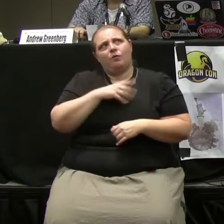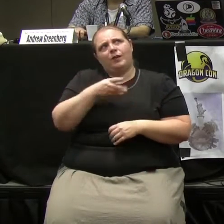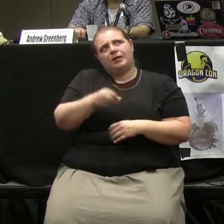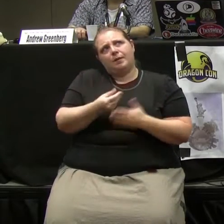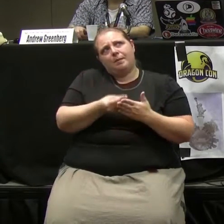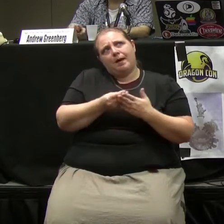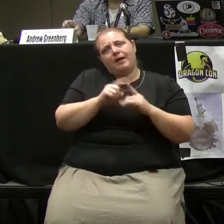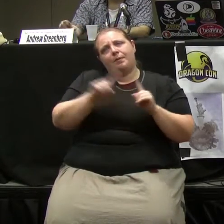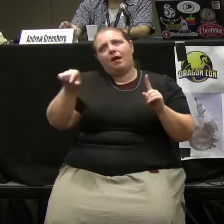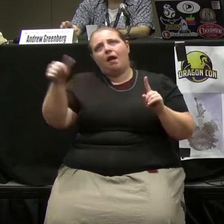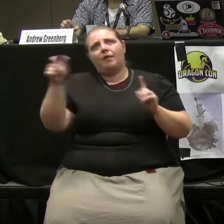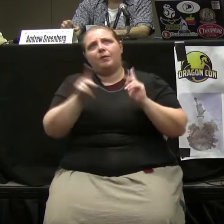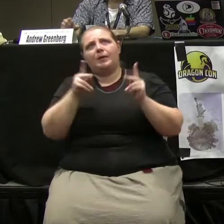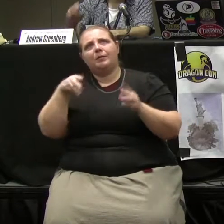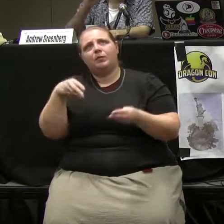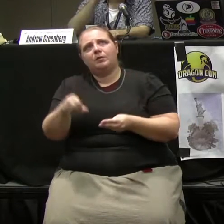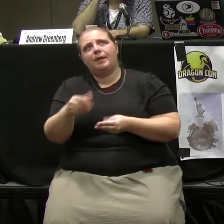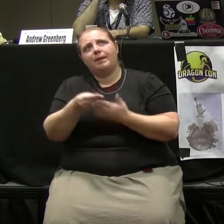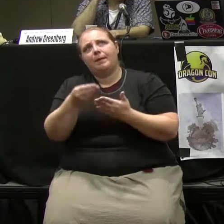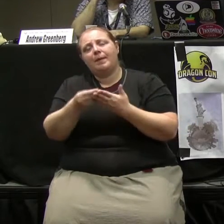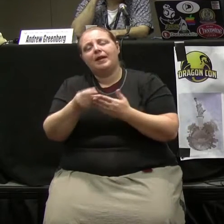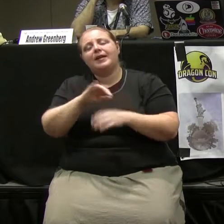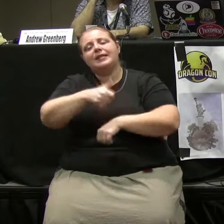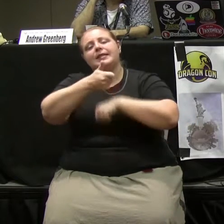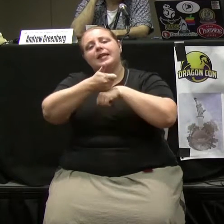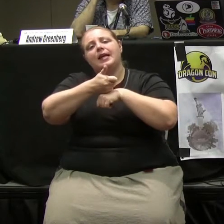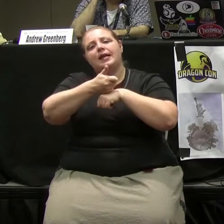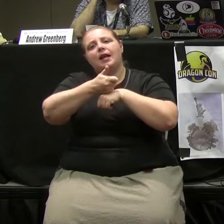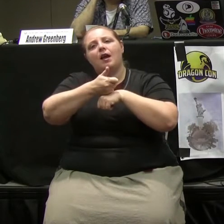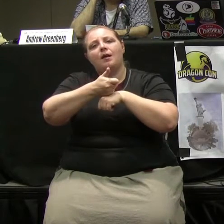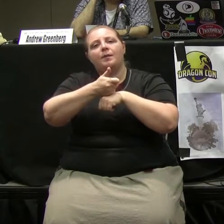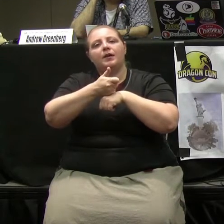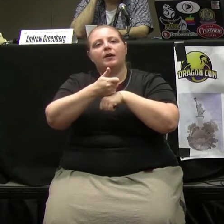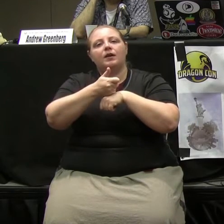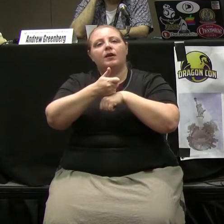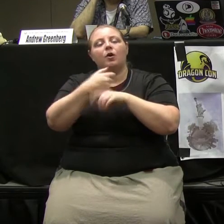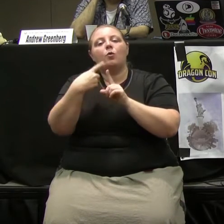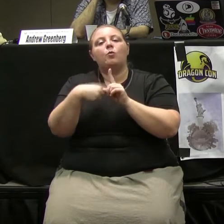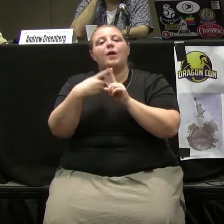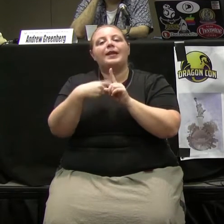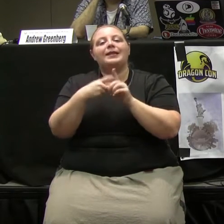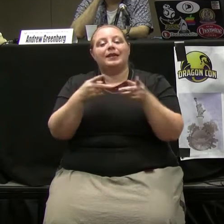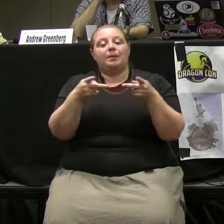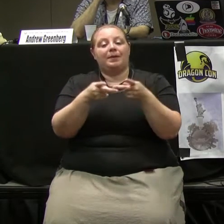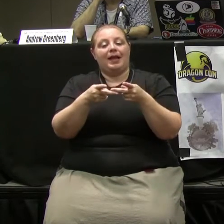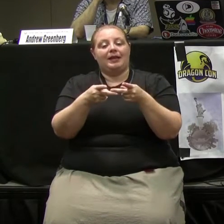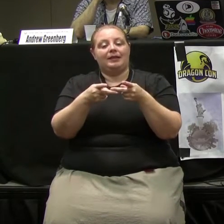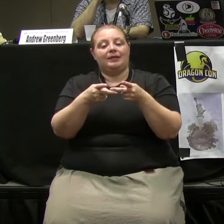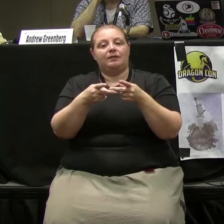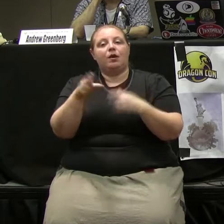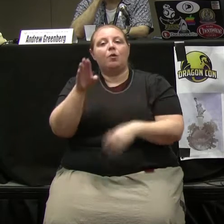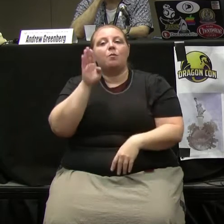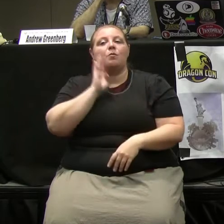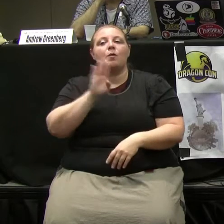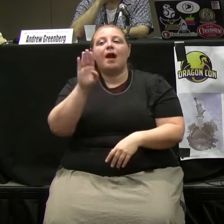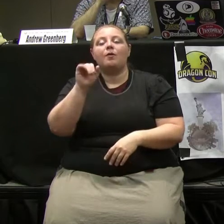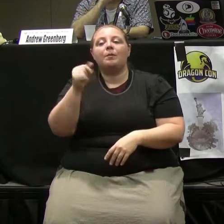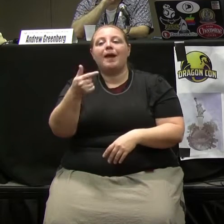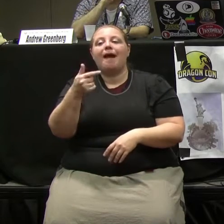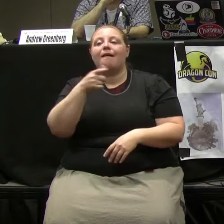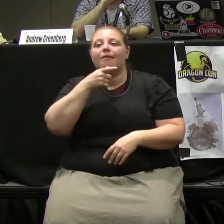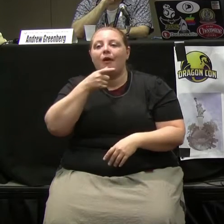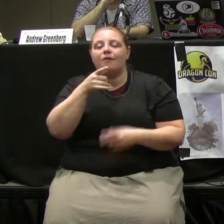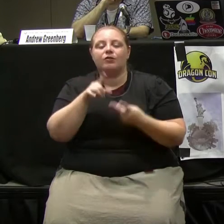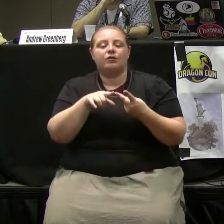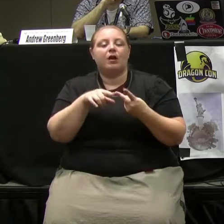people spend more money on it, is setting up like, you know, renting a space, throwing a brown bag lunch, throwing a coffee